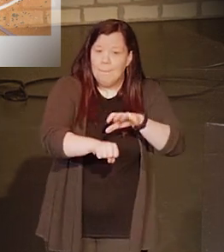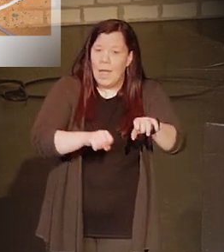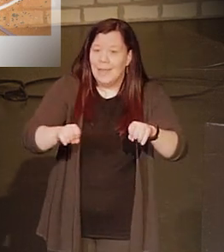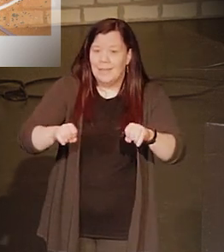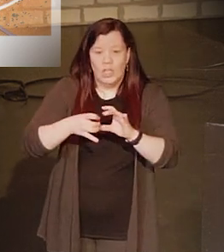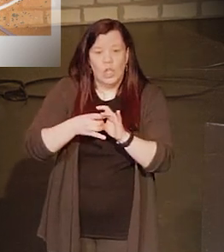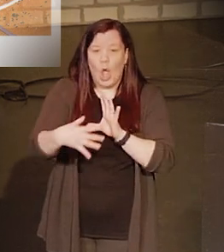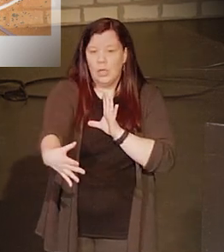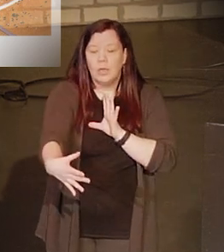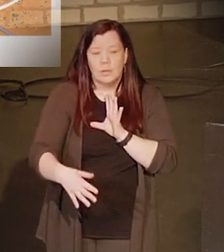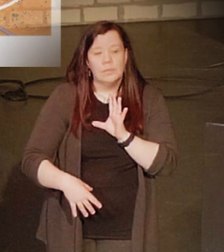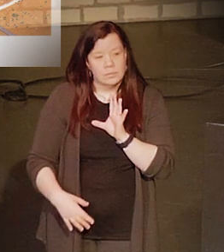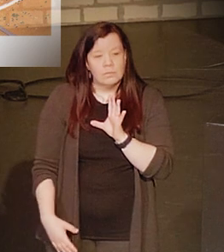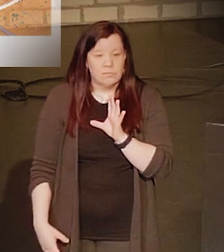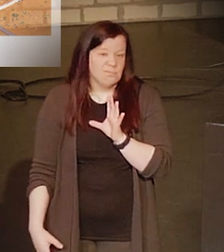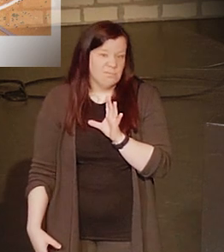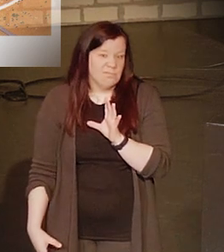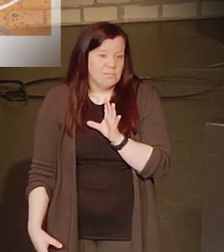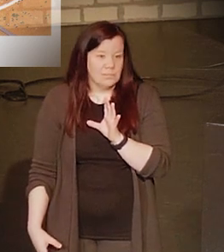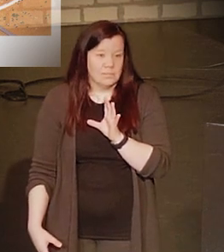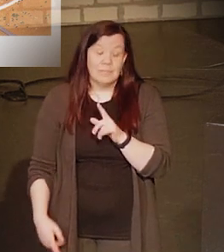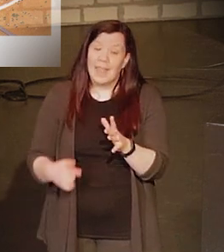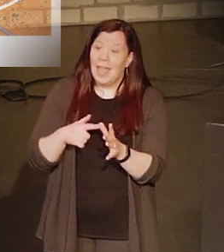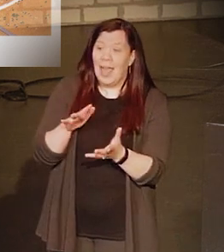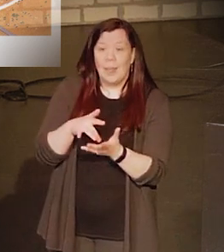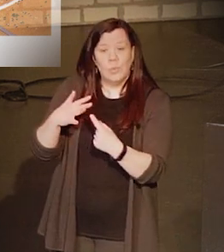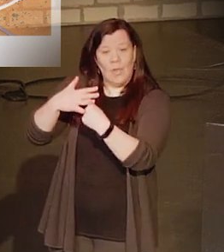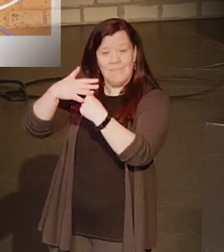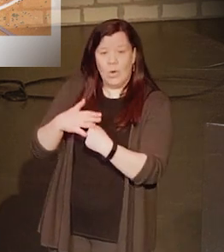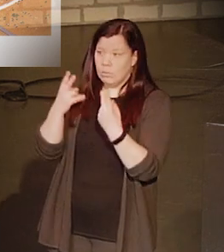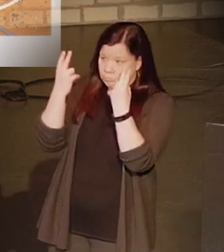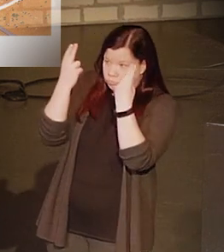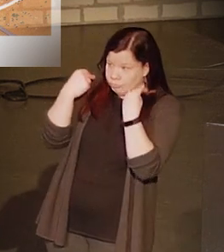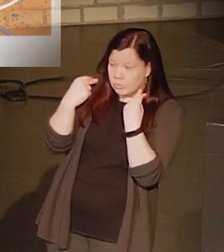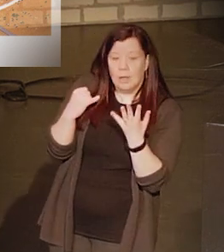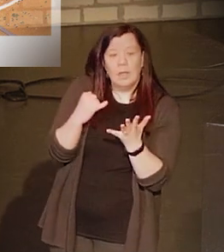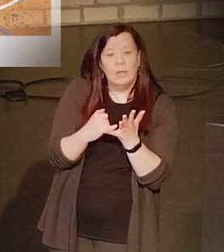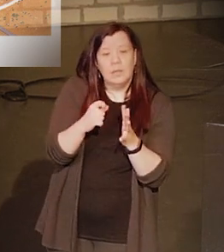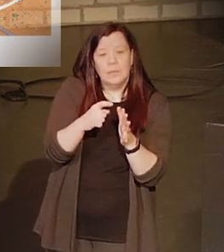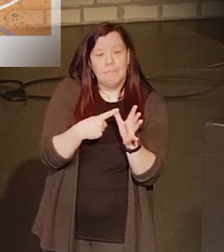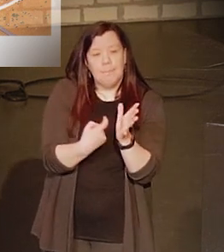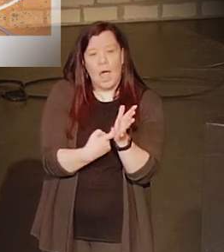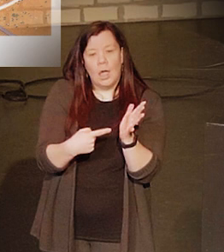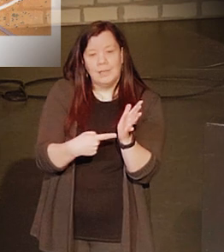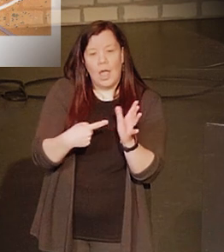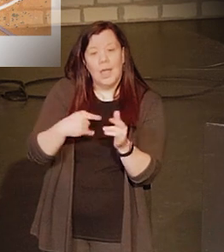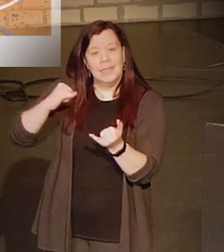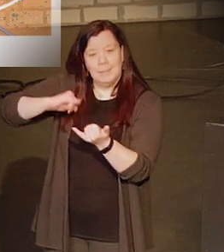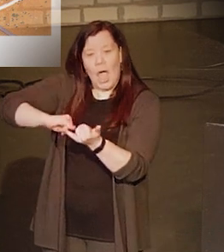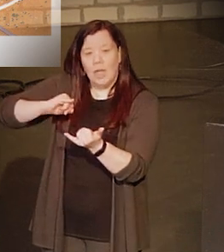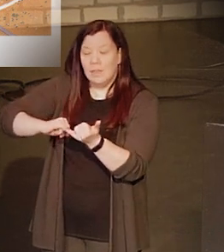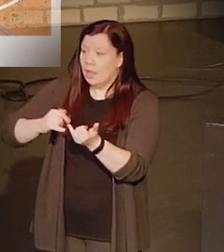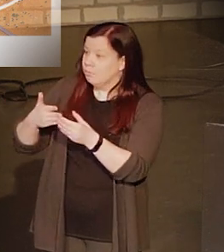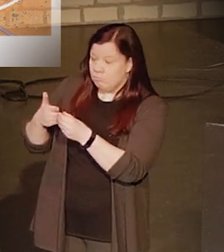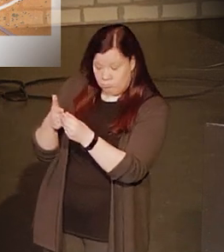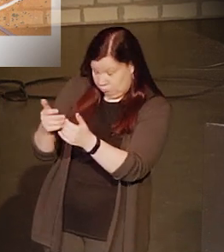gone. It was, in fact, forced to now follow Sparta wherever Sparta chose to